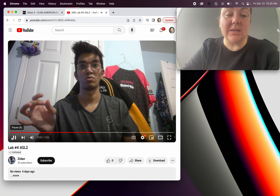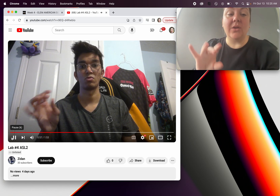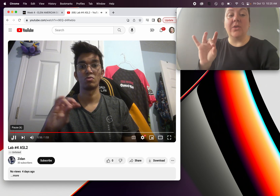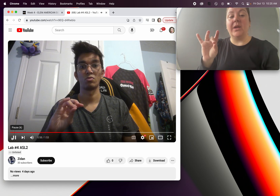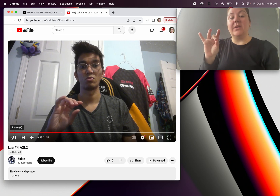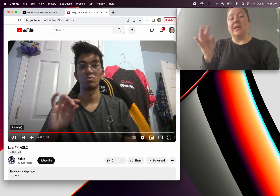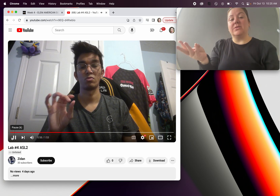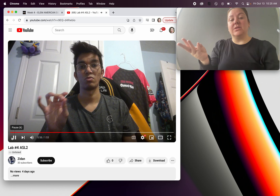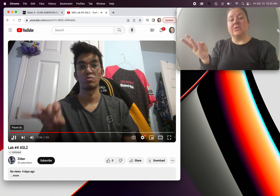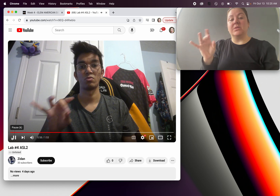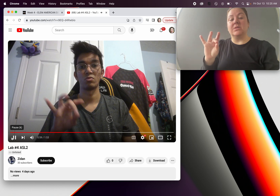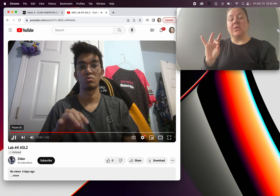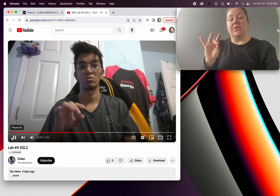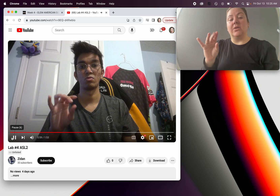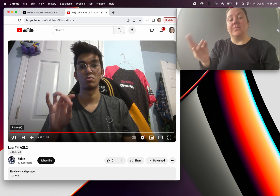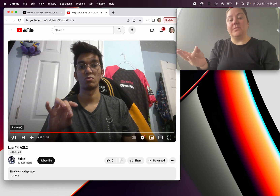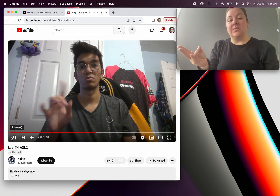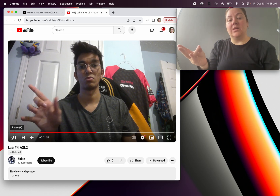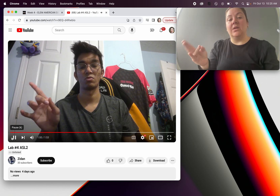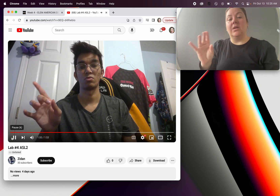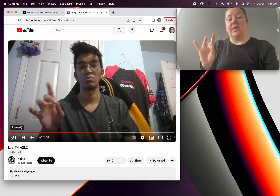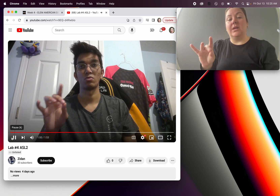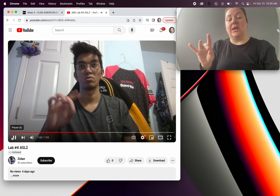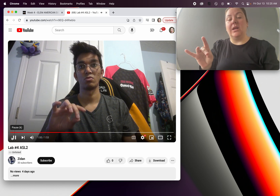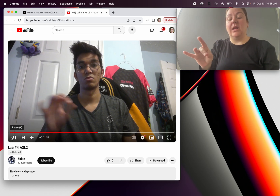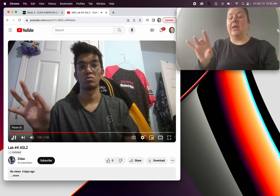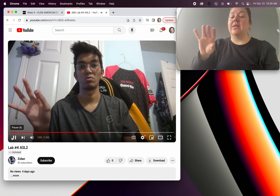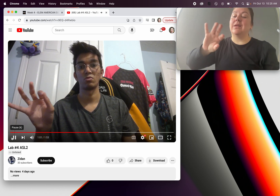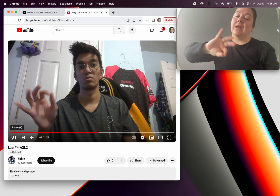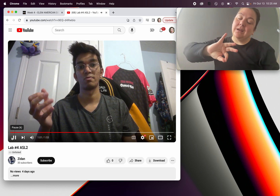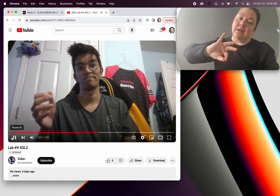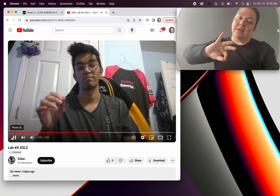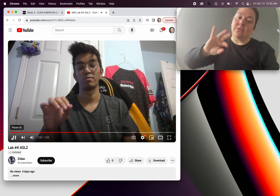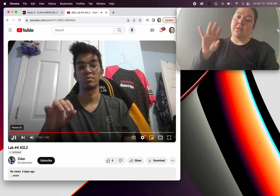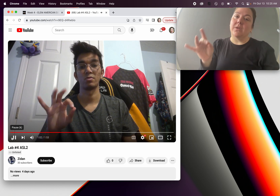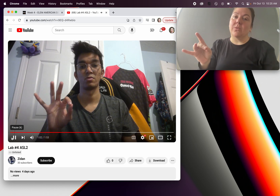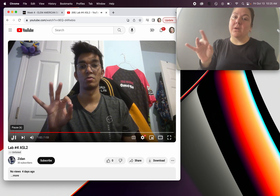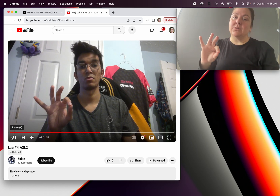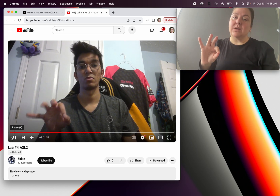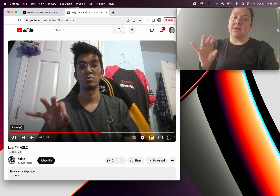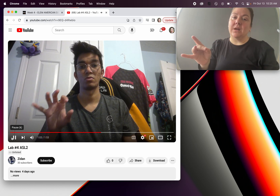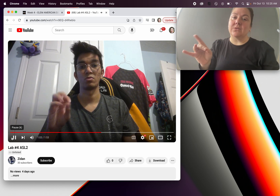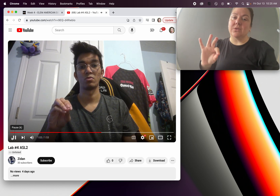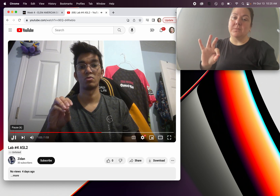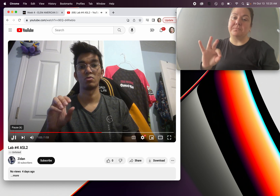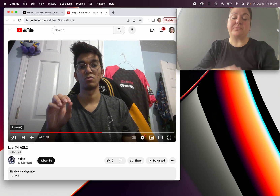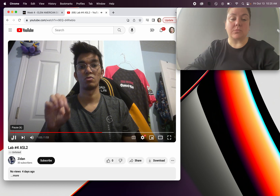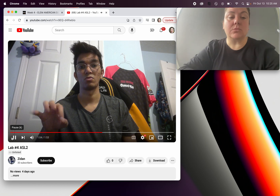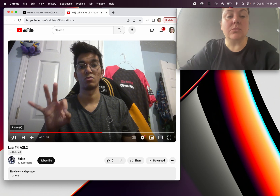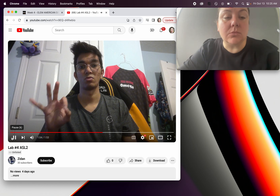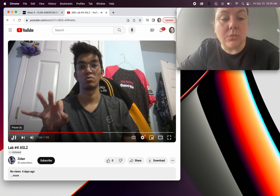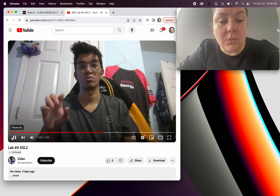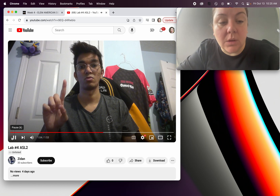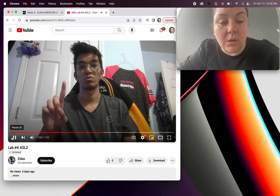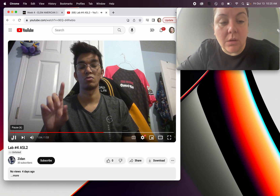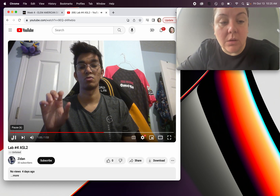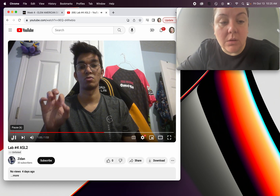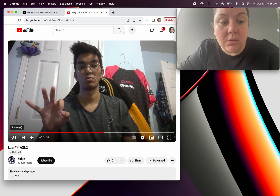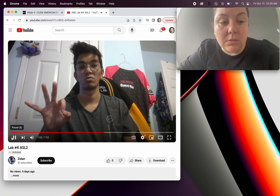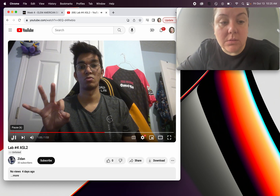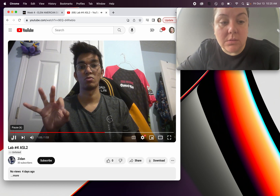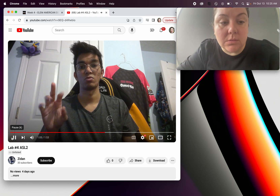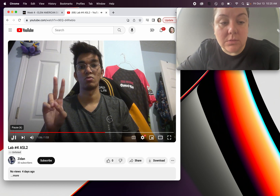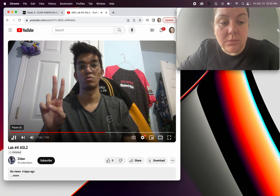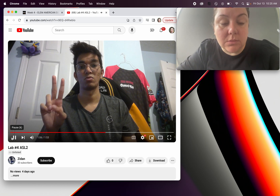Yeah, see how your hand naturally just wants to go there? And then 88 and then 89 will come the other way, just kind of naturally.